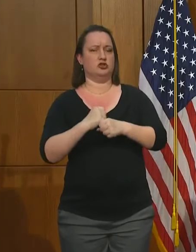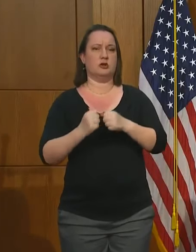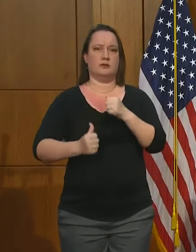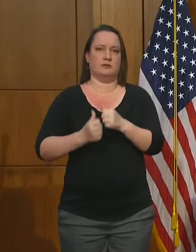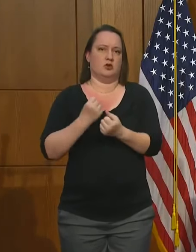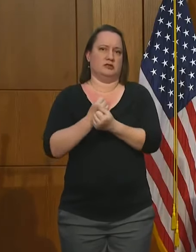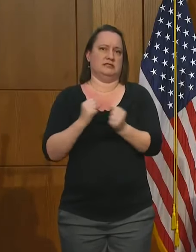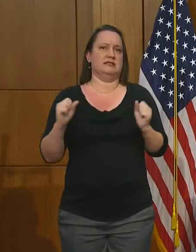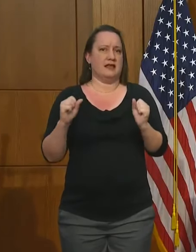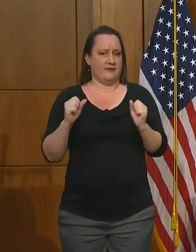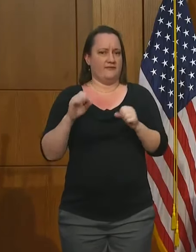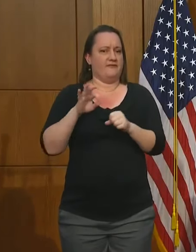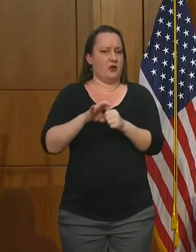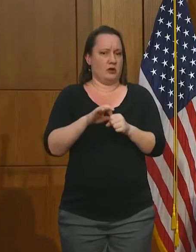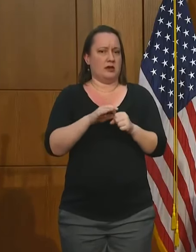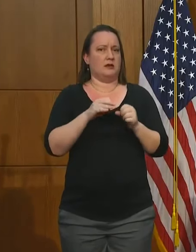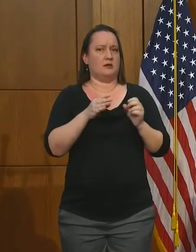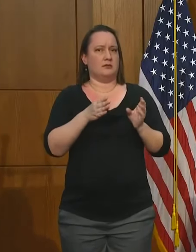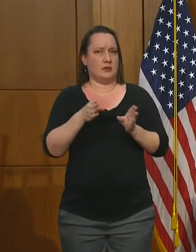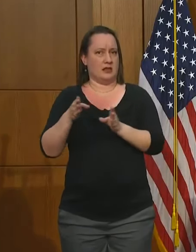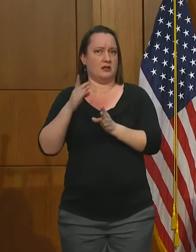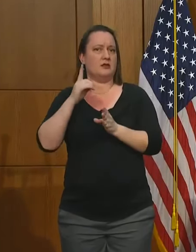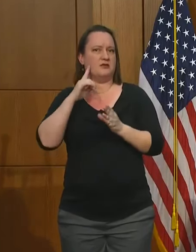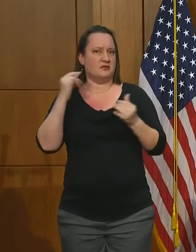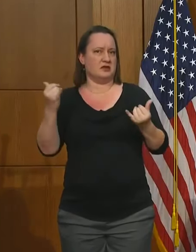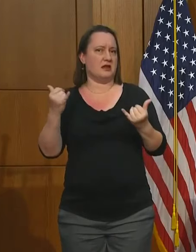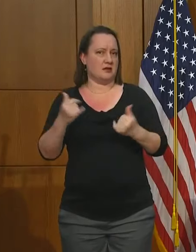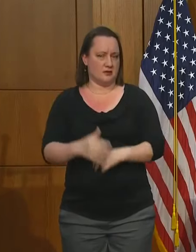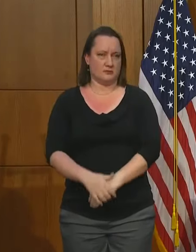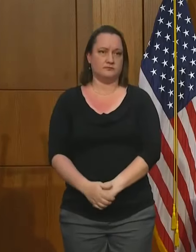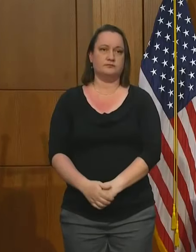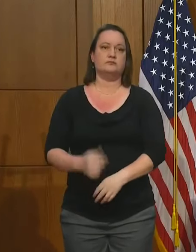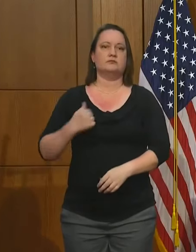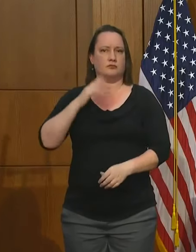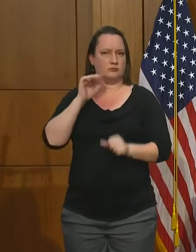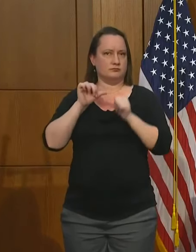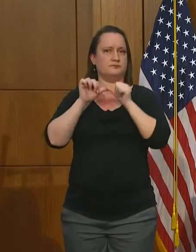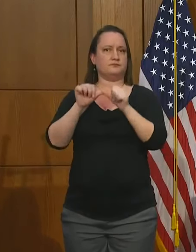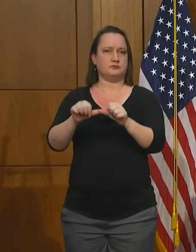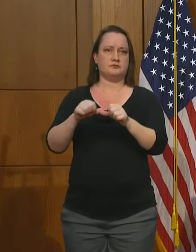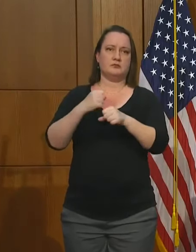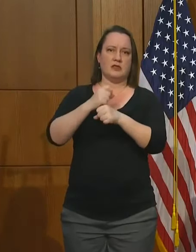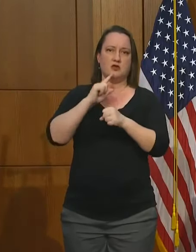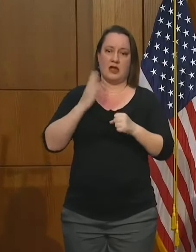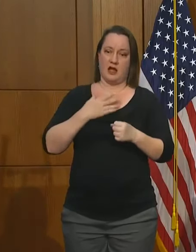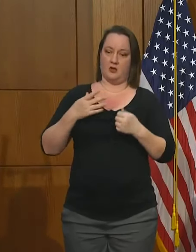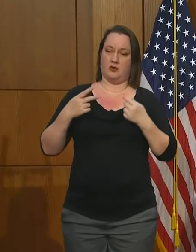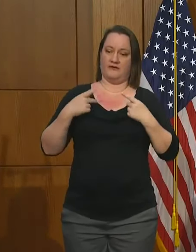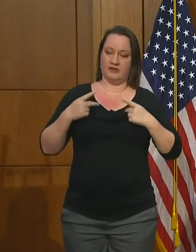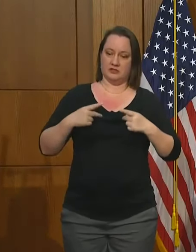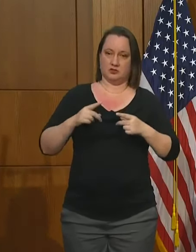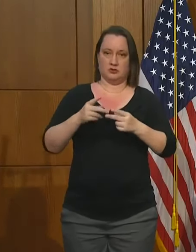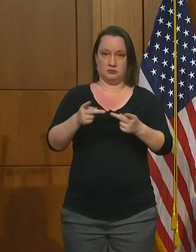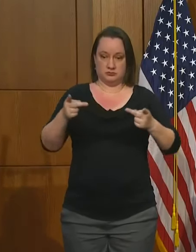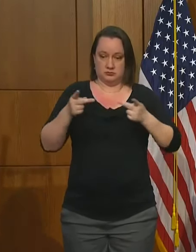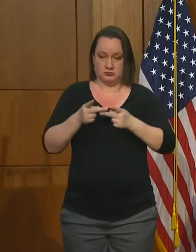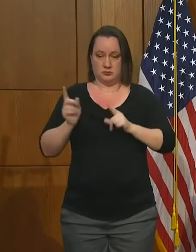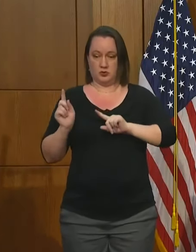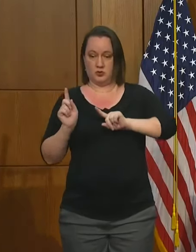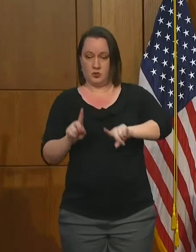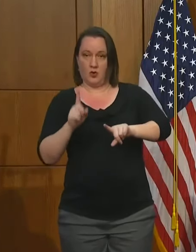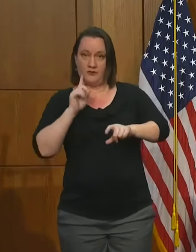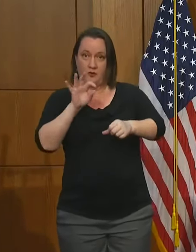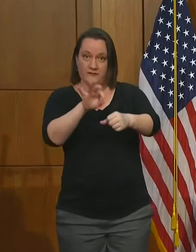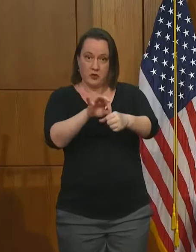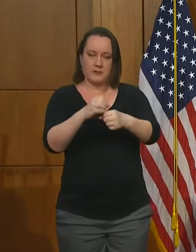to vote at this time. We will continue working to make sure our physical polling places and poll workers are as